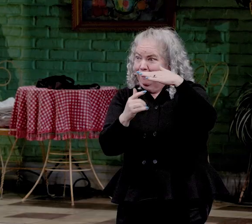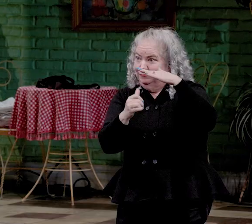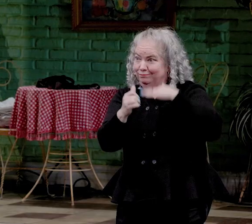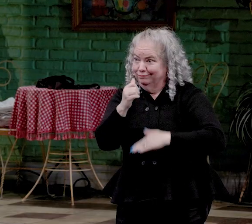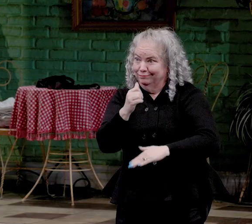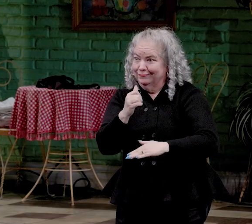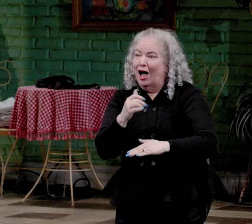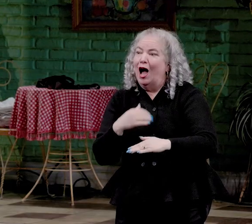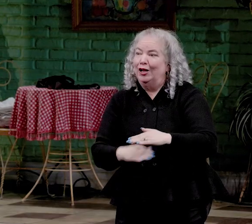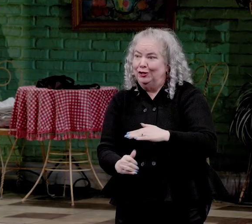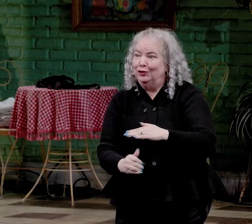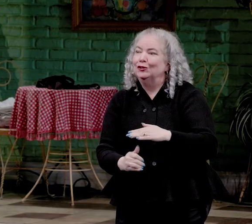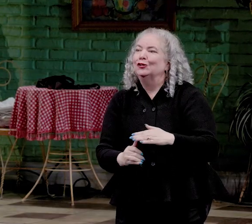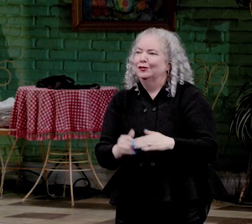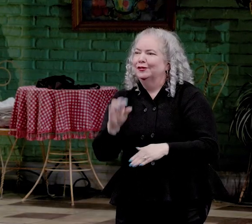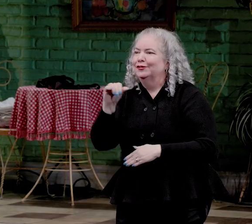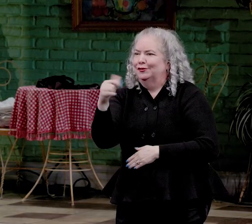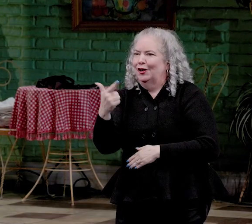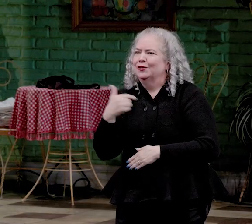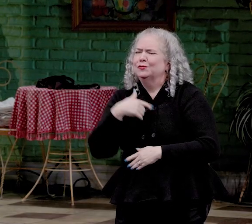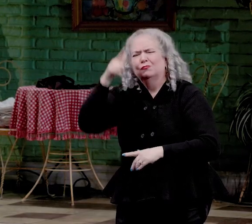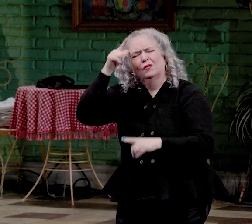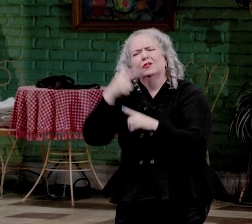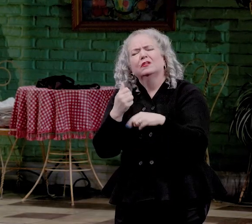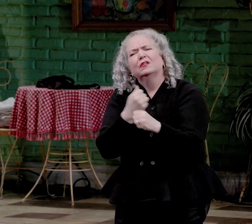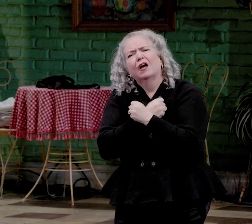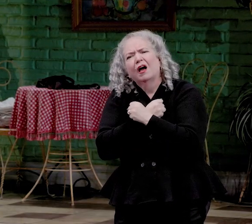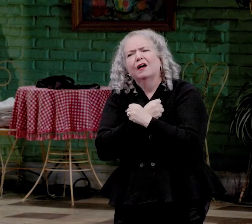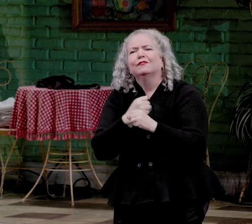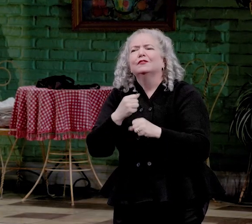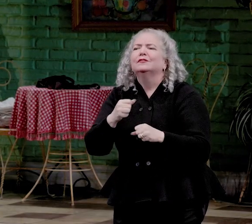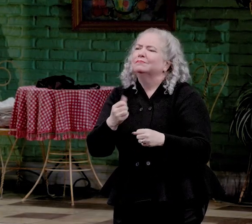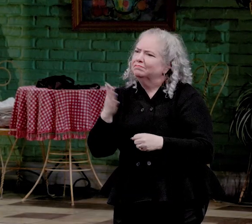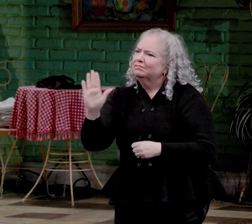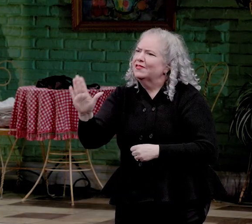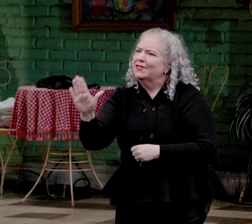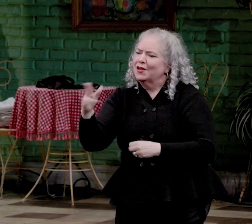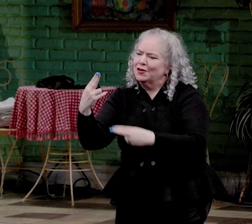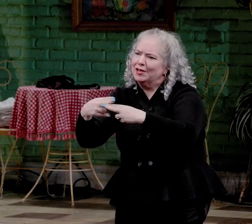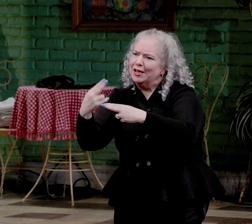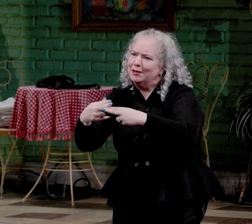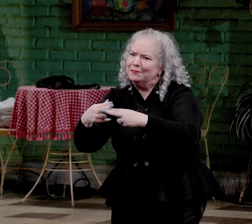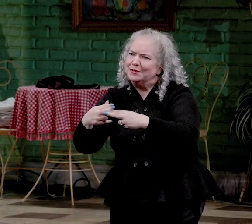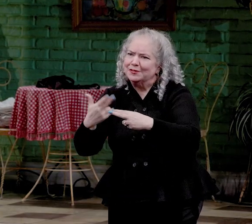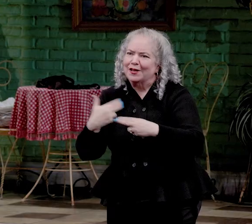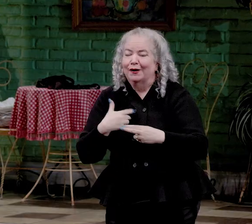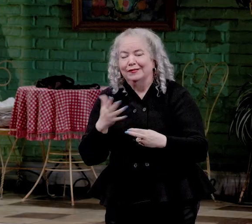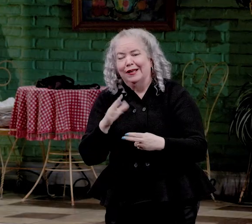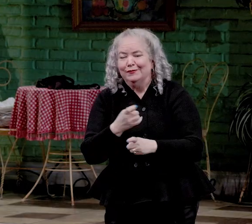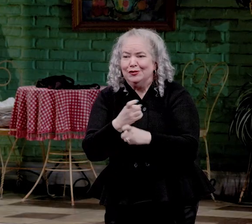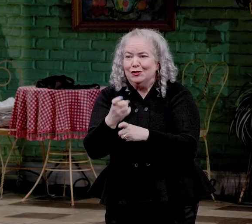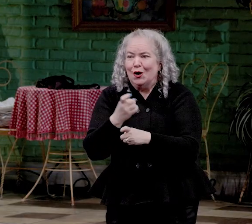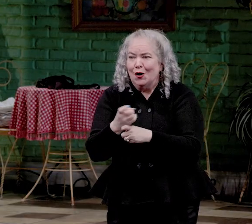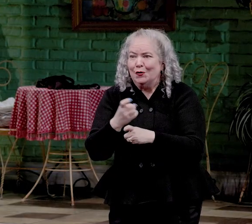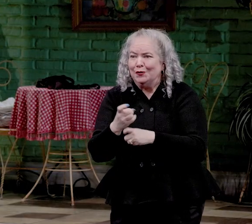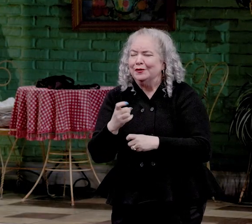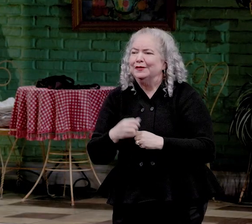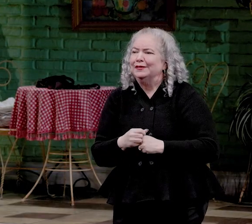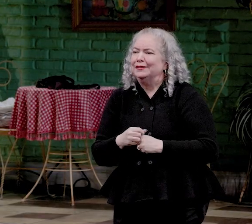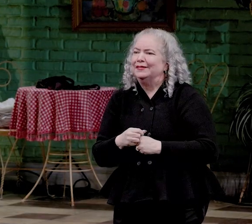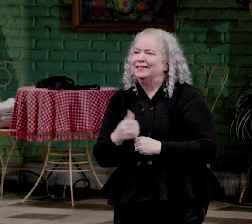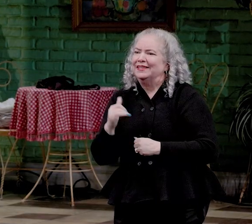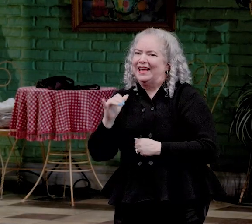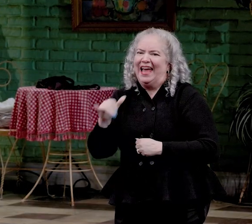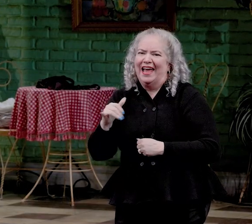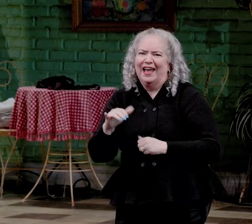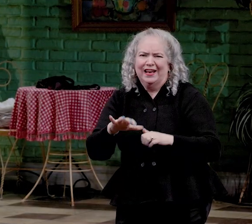into brotherly love, a sibling rivalry foretold by the names their father gave the brothers as a joke, and the long